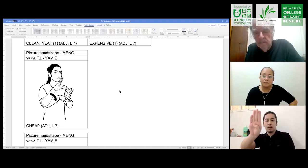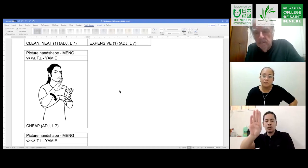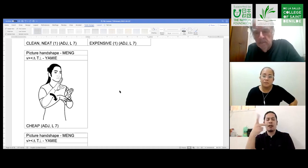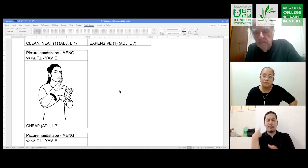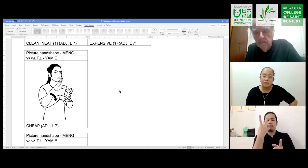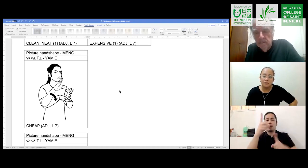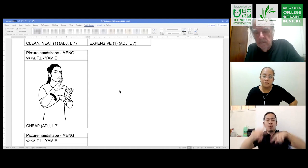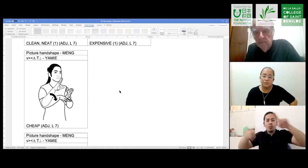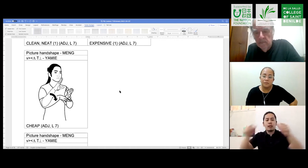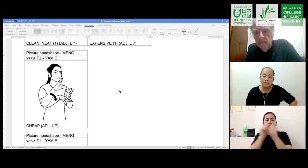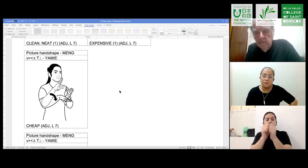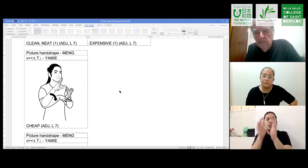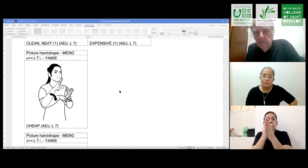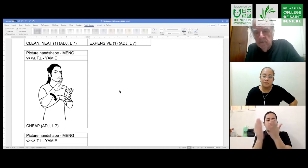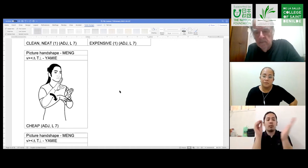so there's two ways. One with the